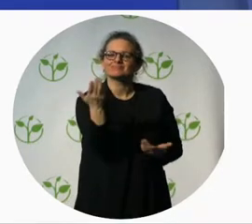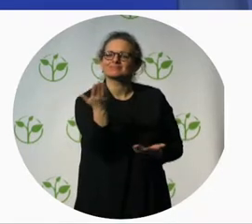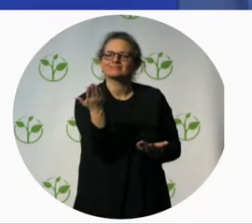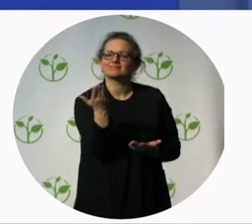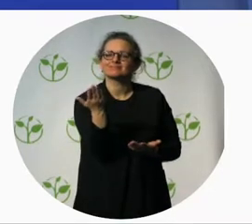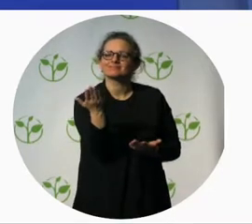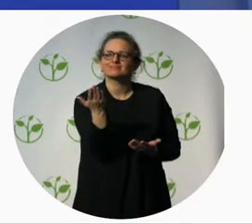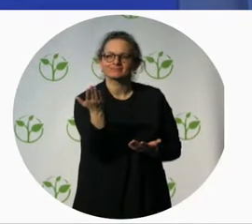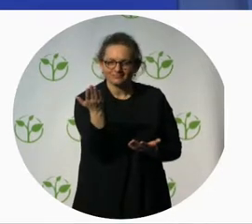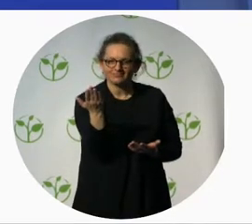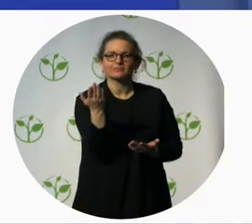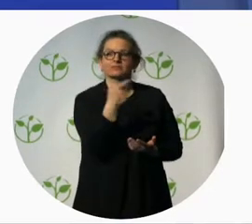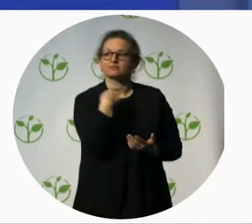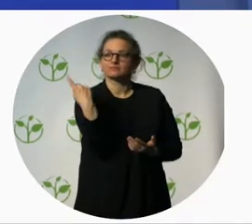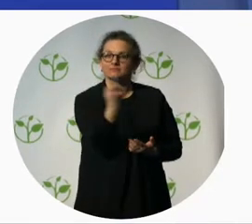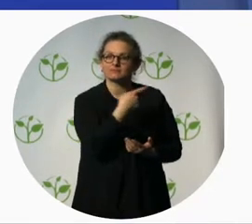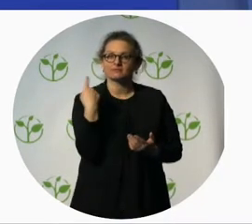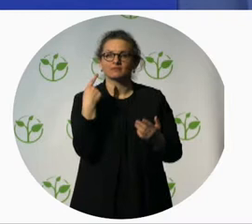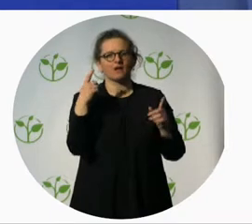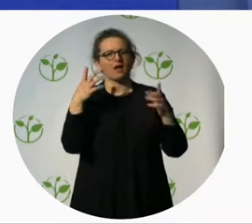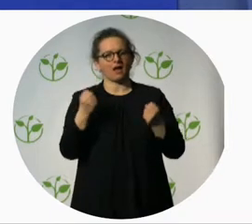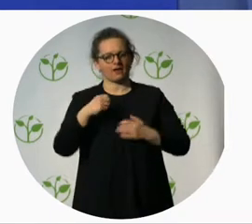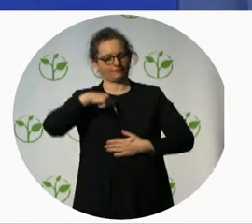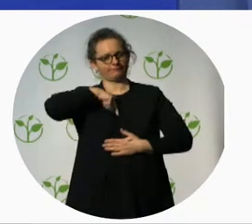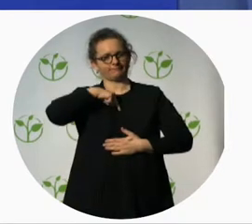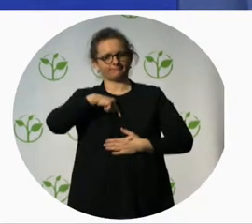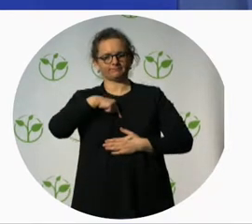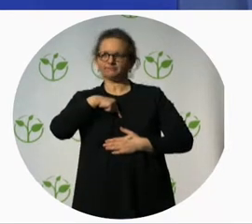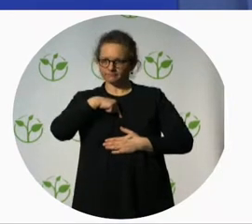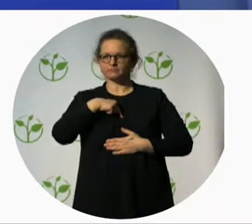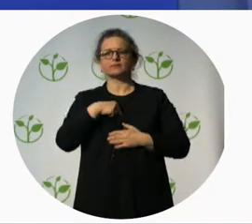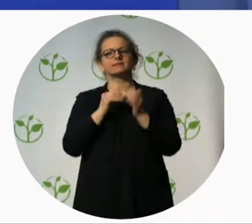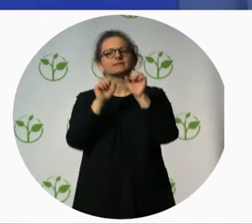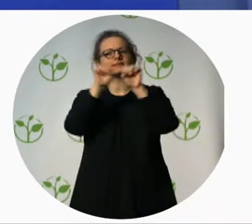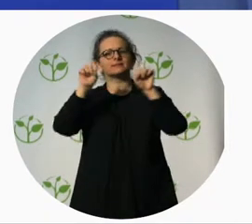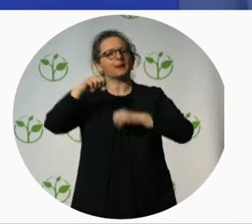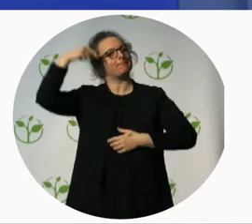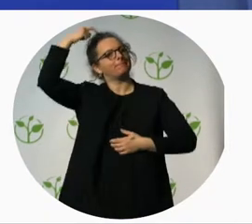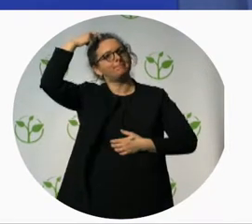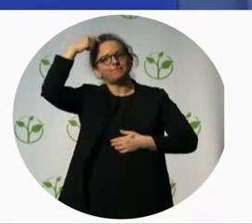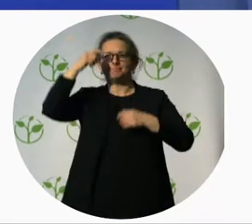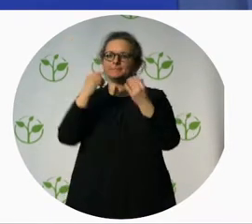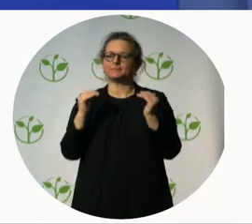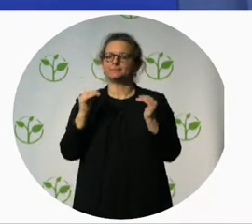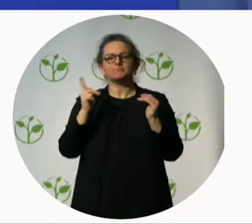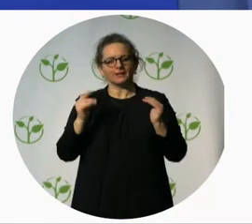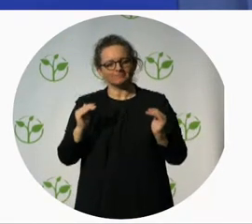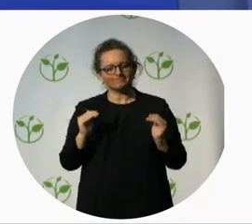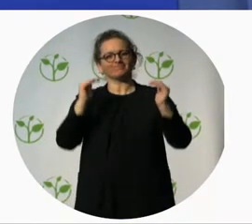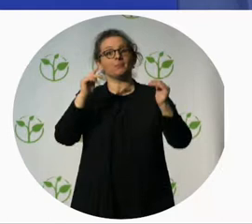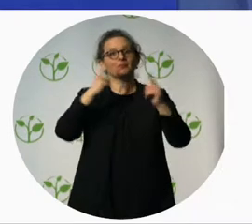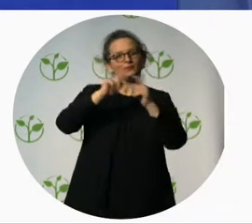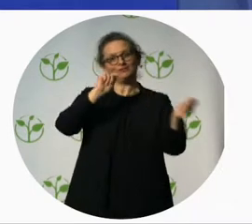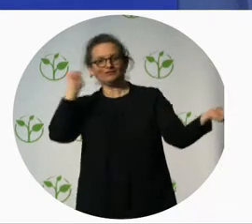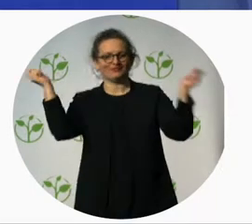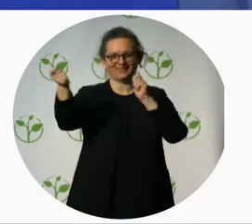that we are looking for. It is a profound aspect to talk about these things, where we must change our societies to